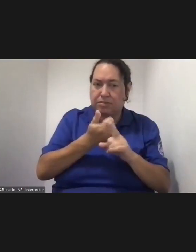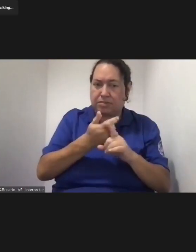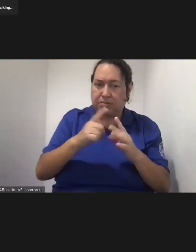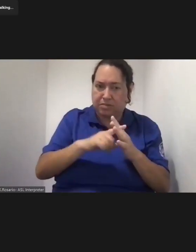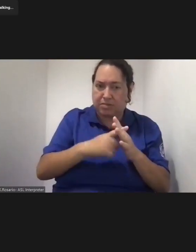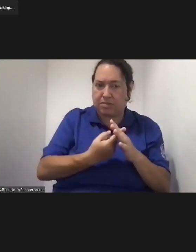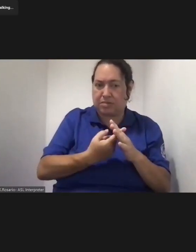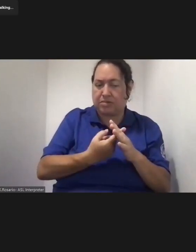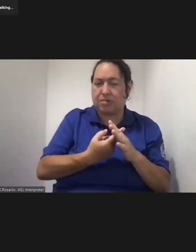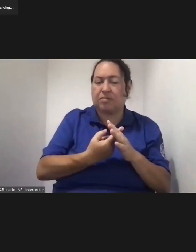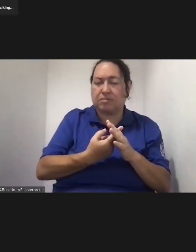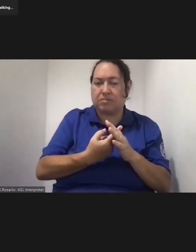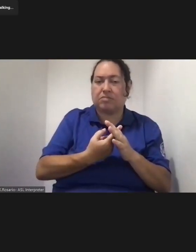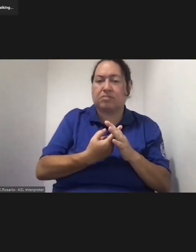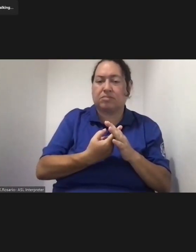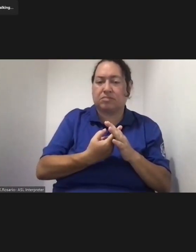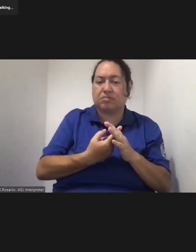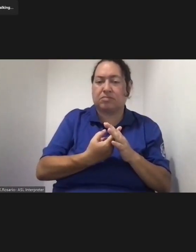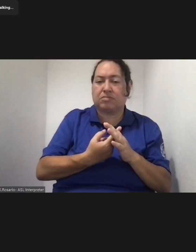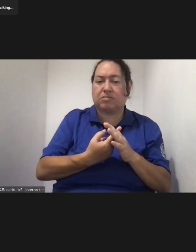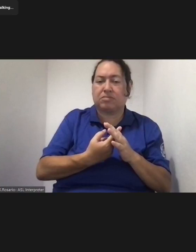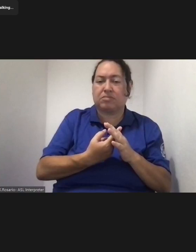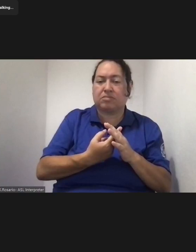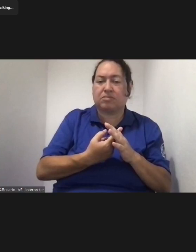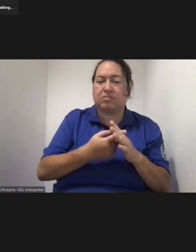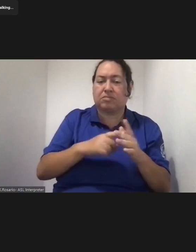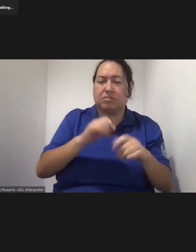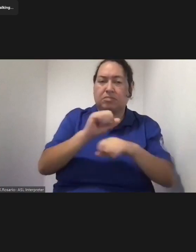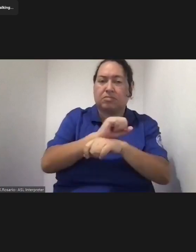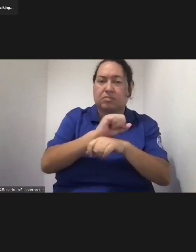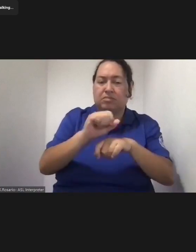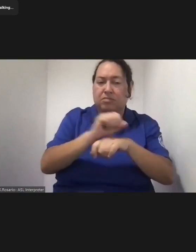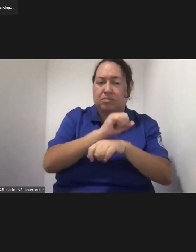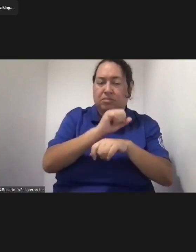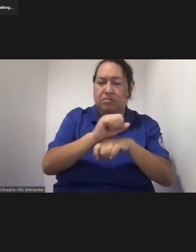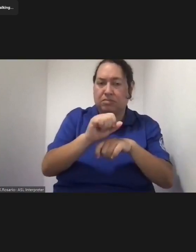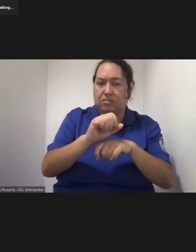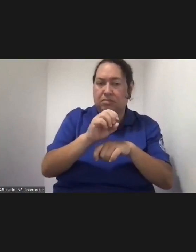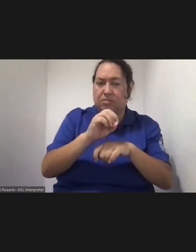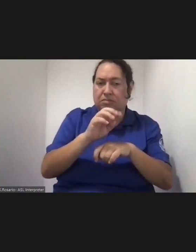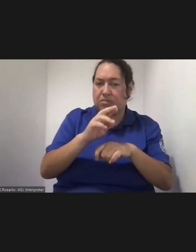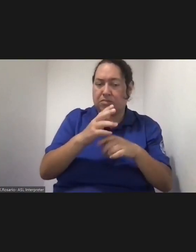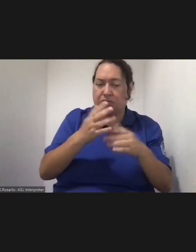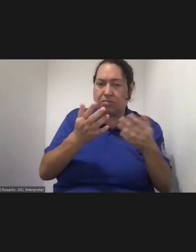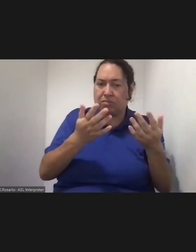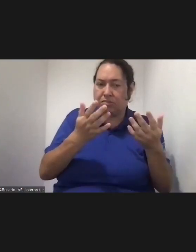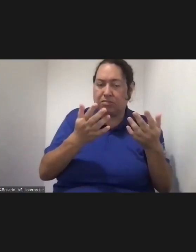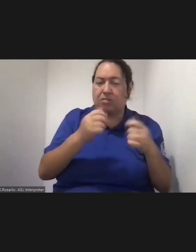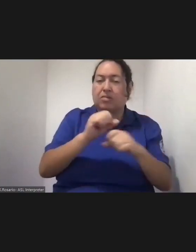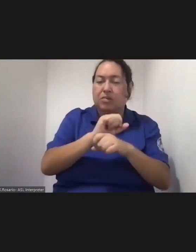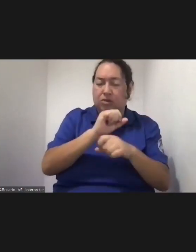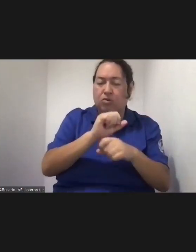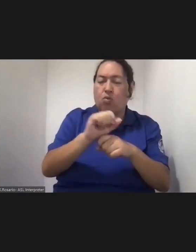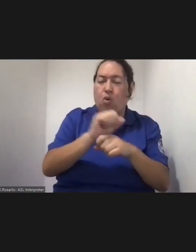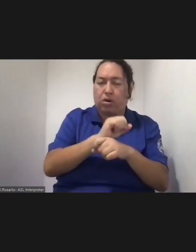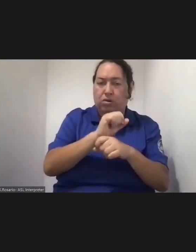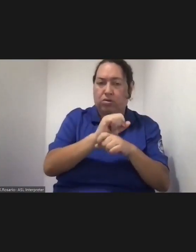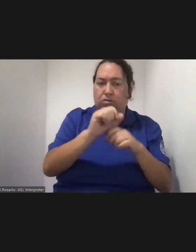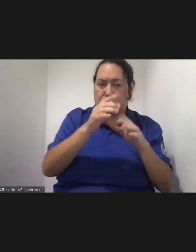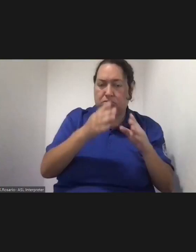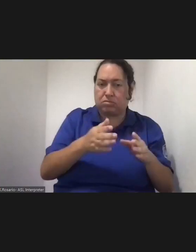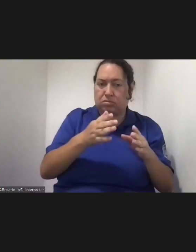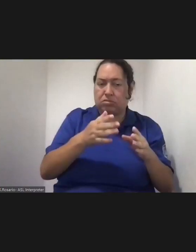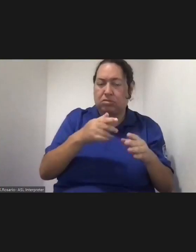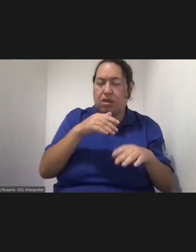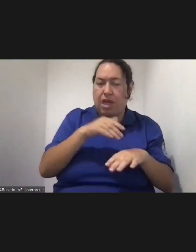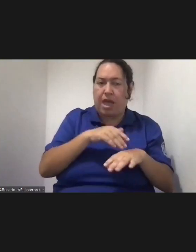Okay, and employees of Subaki, or they were patrons? employees were at the private residence